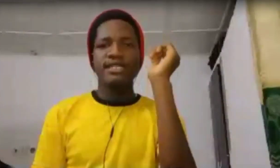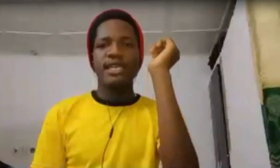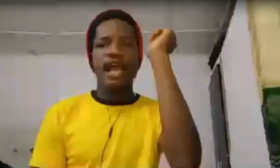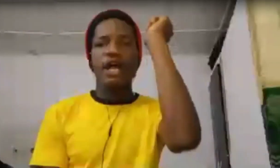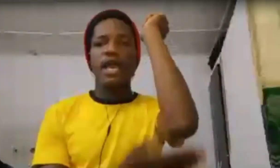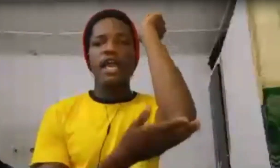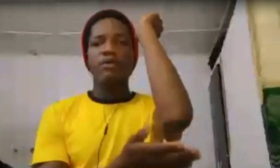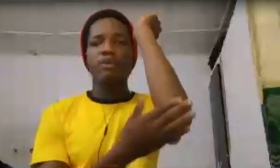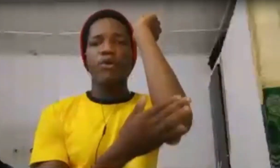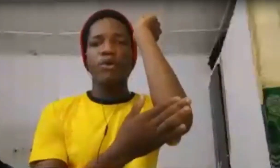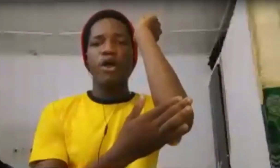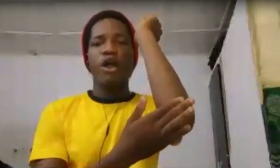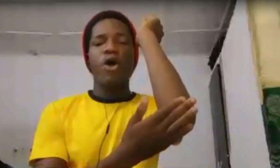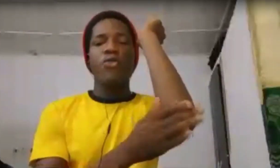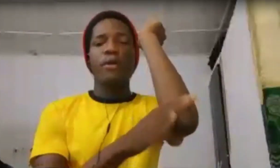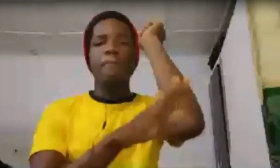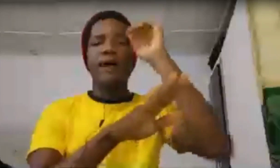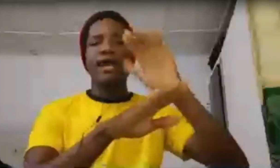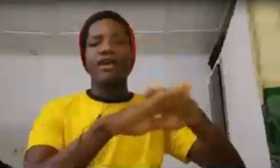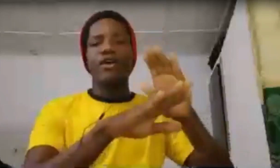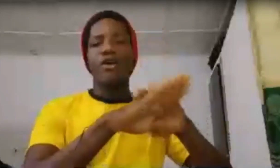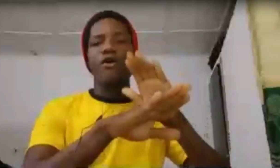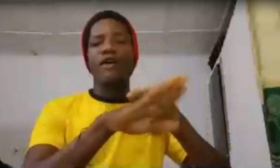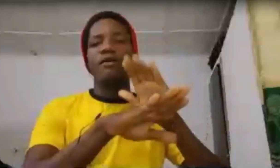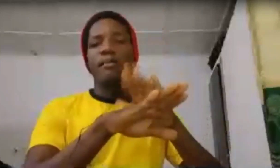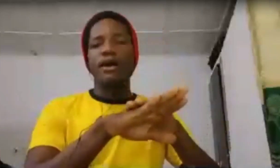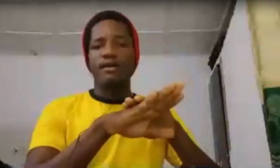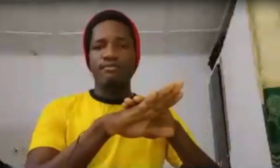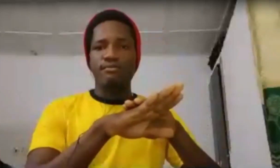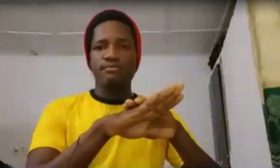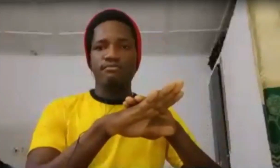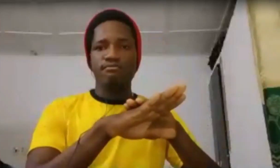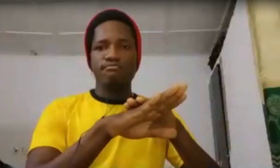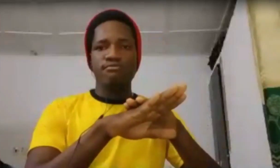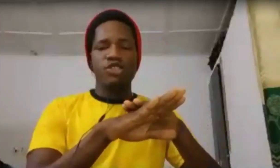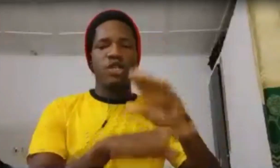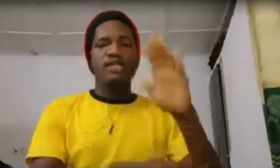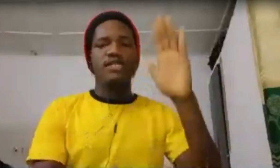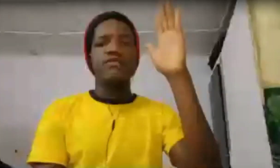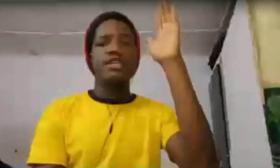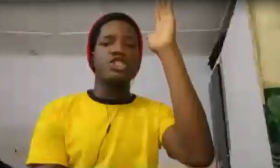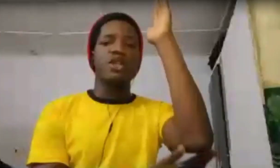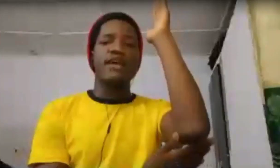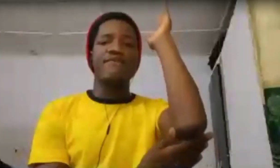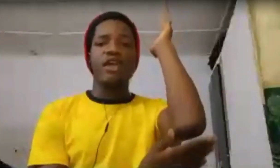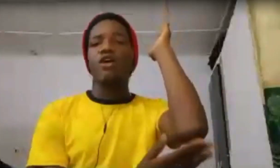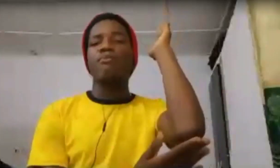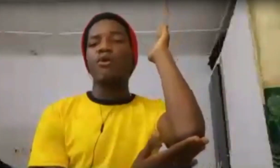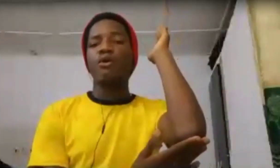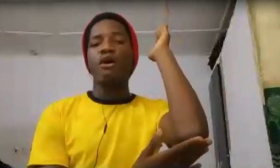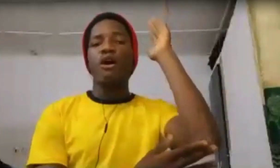resting our elbow on the back of our palm. So let's say rest your left elbow